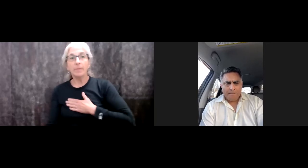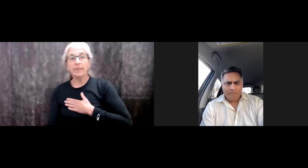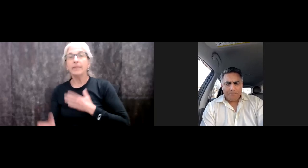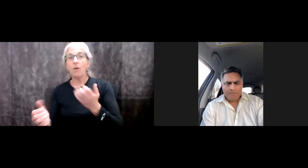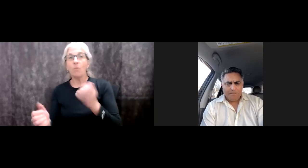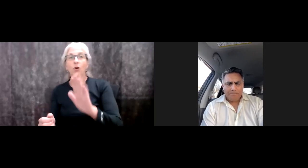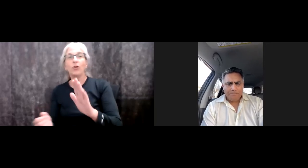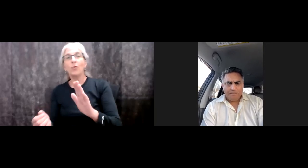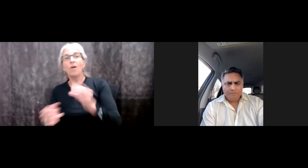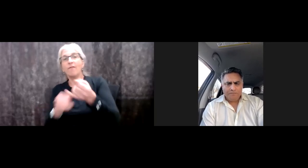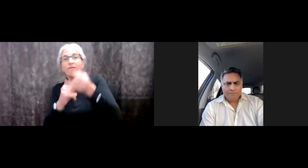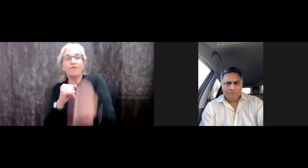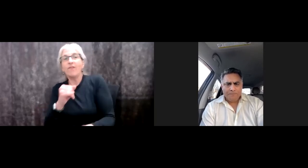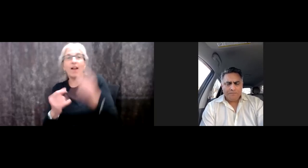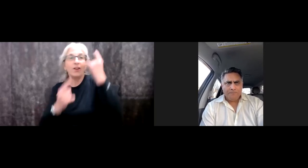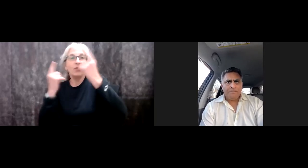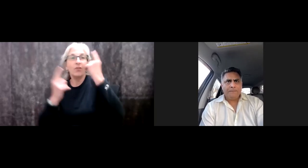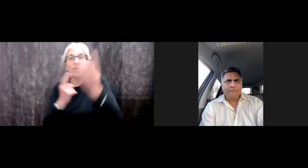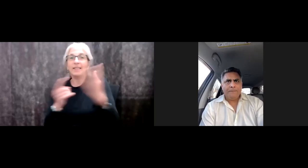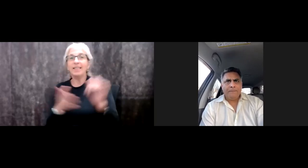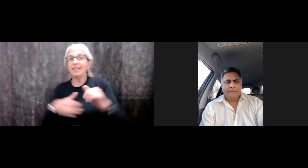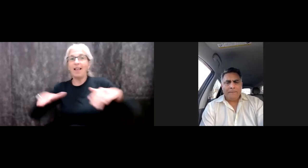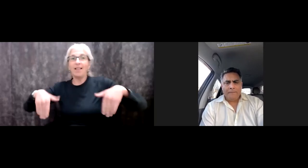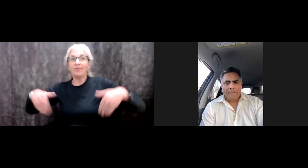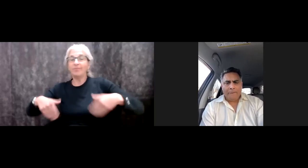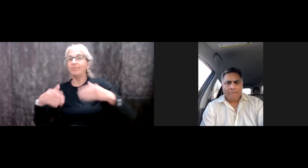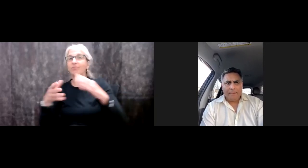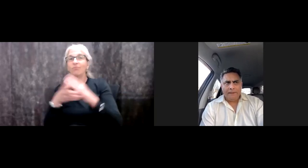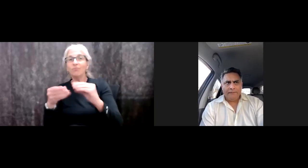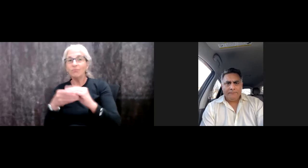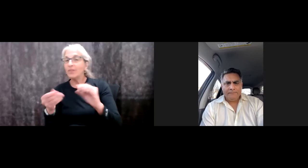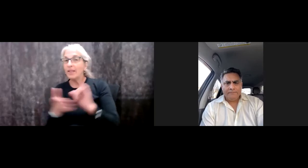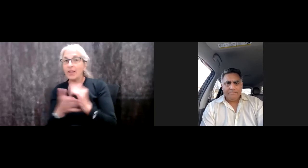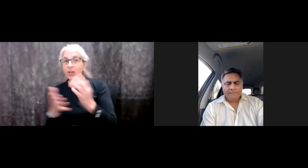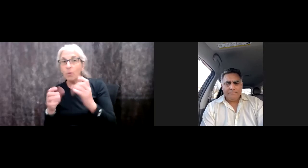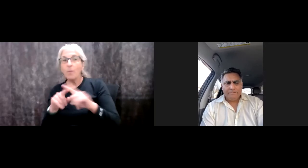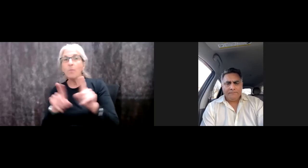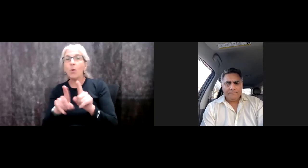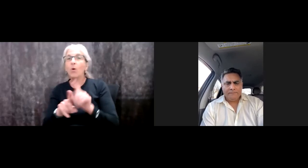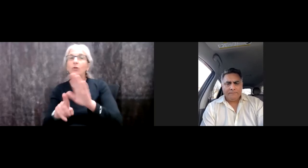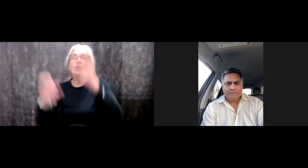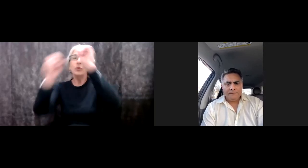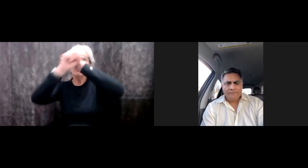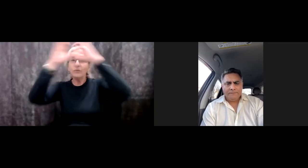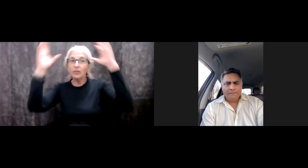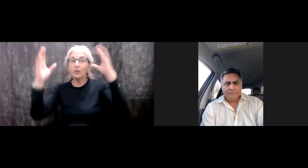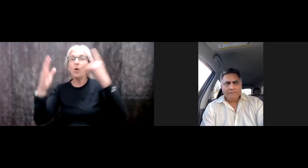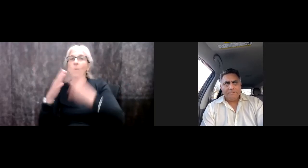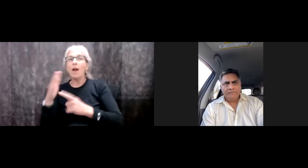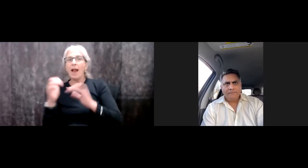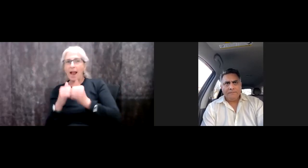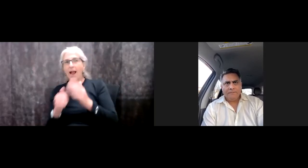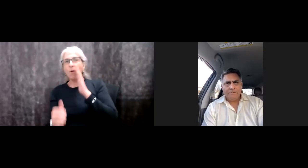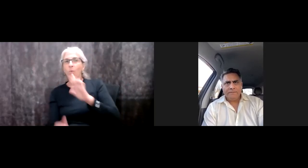tonight, anything you didn't get a chance to share that you wanted to, but also kind of your vision for how the lieutenant governorship would interact with